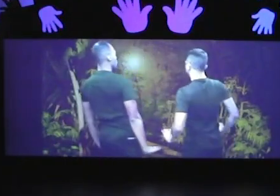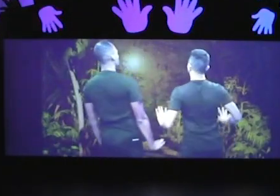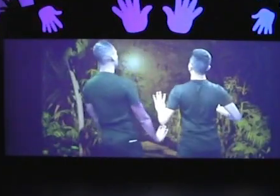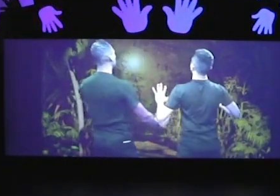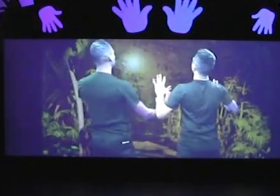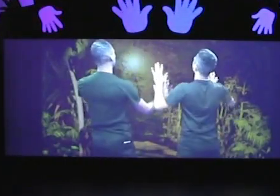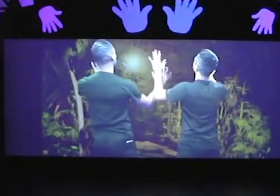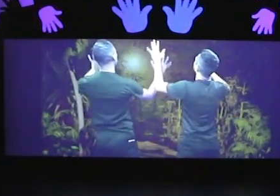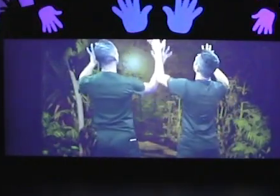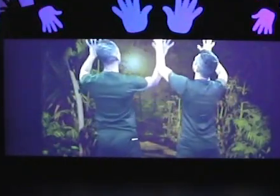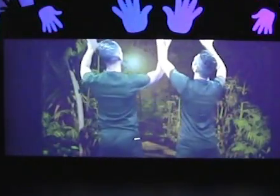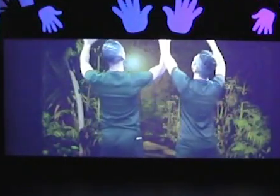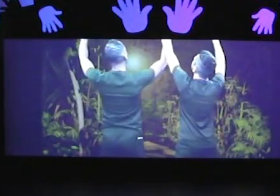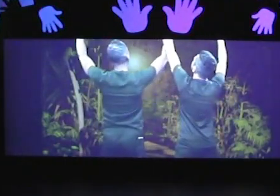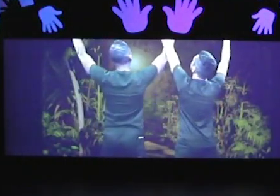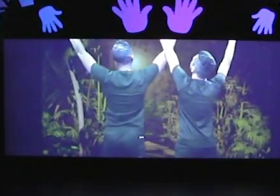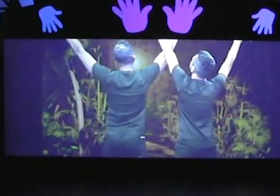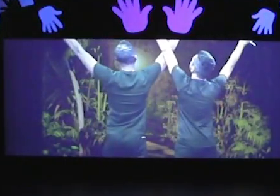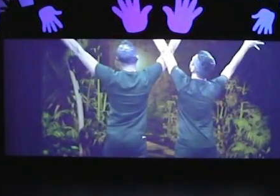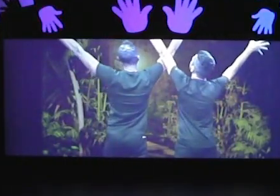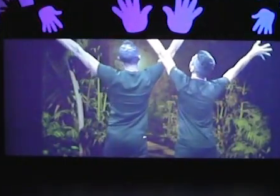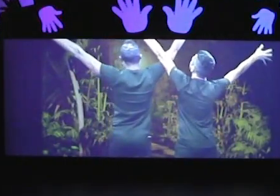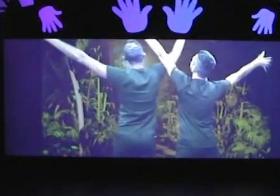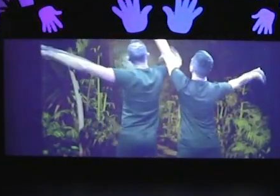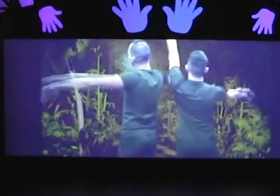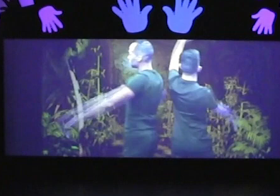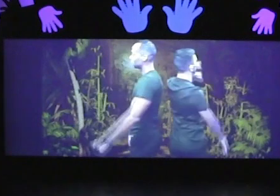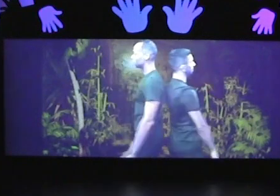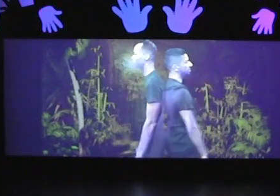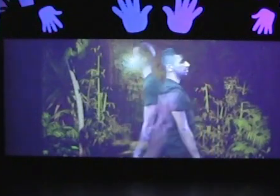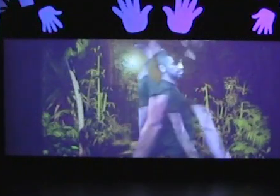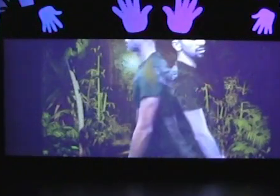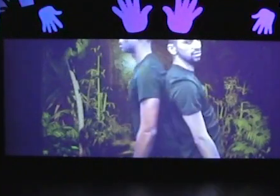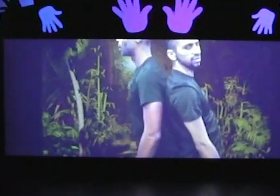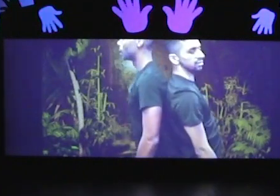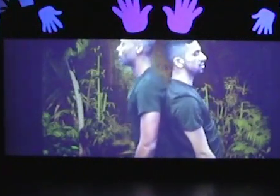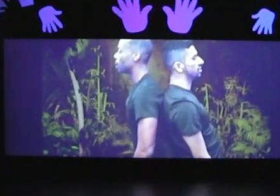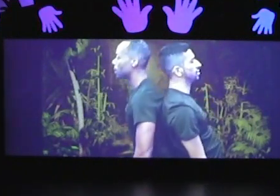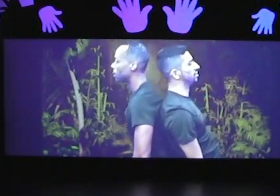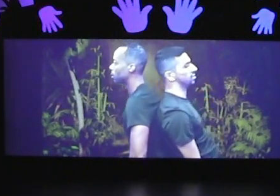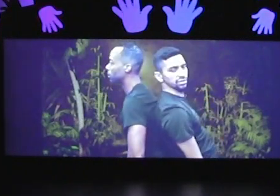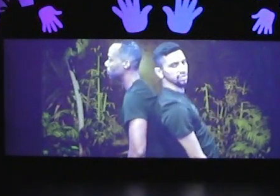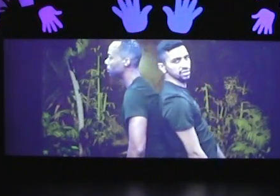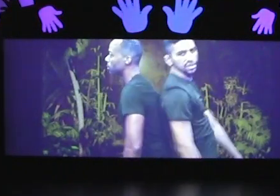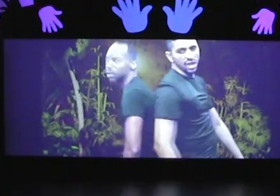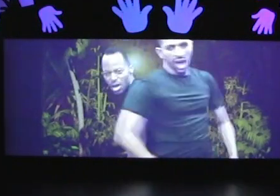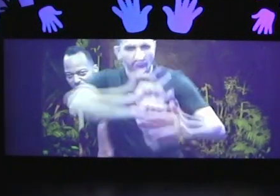he by the tumtum tree, and stood a while, and thought. And as